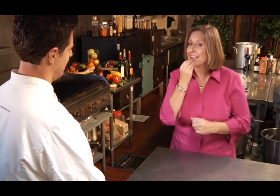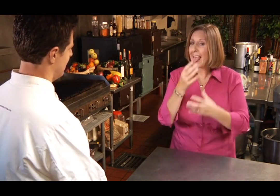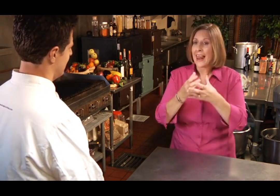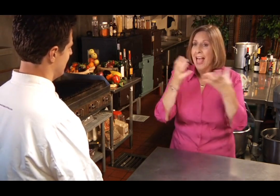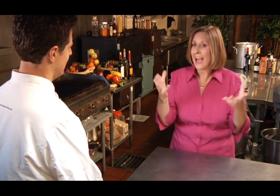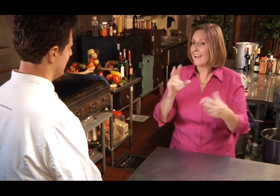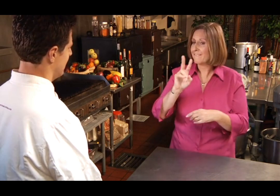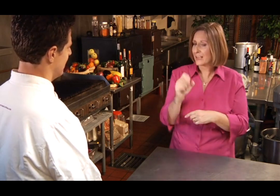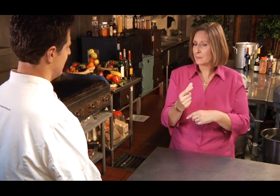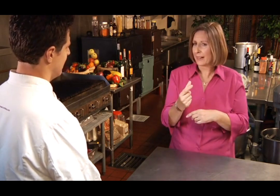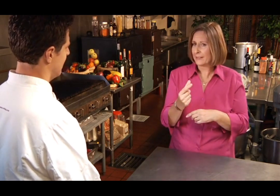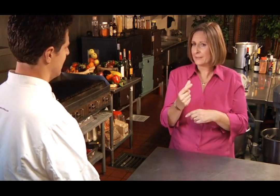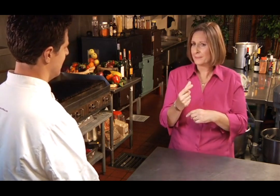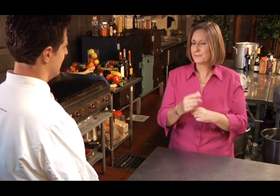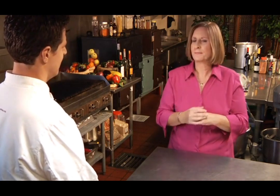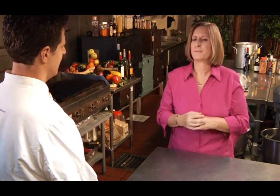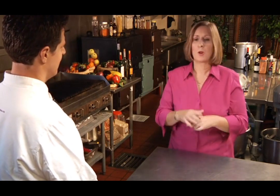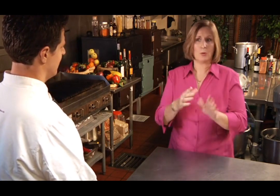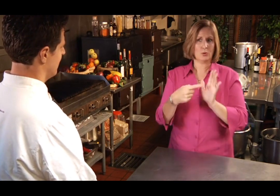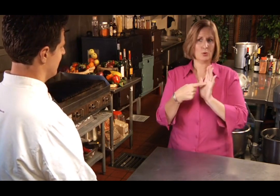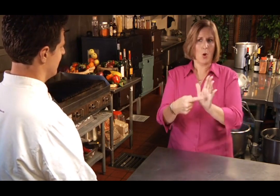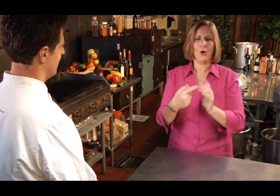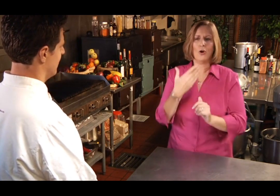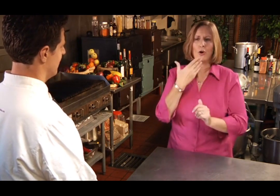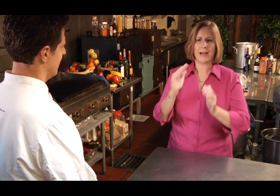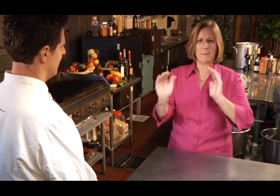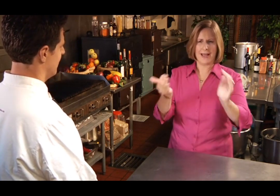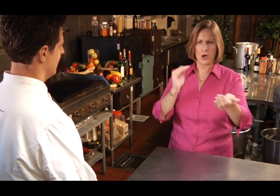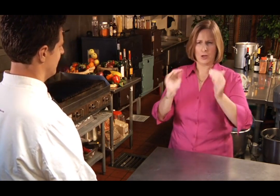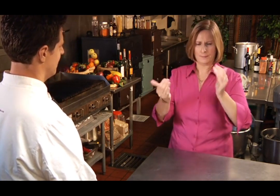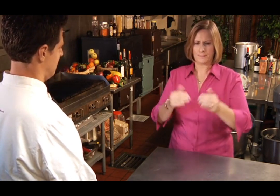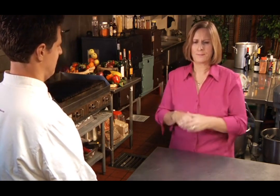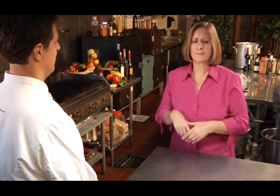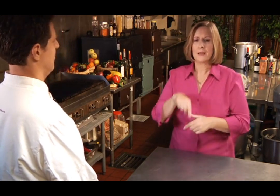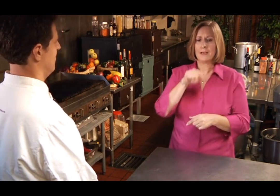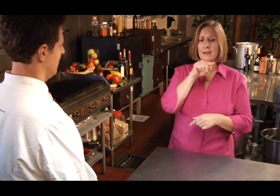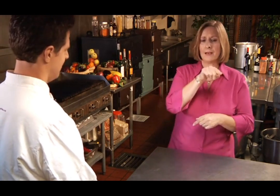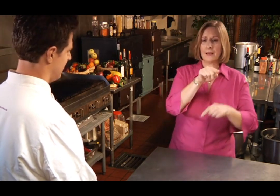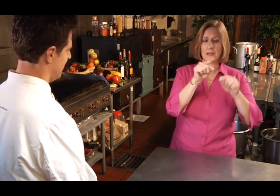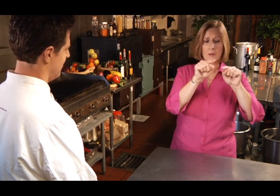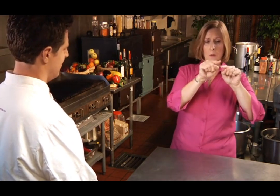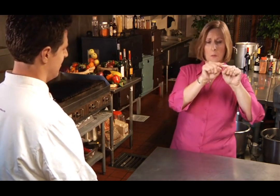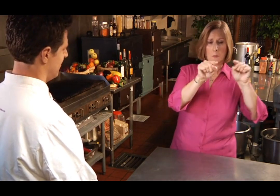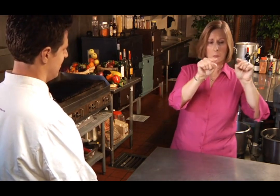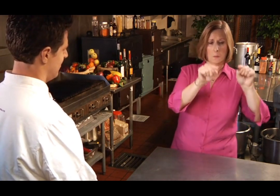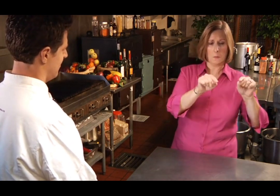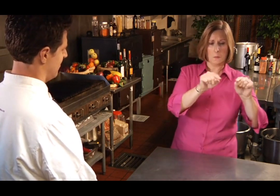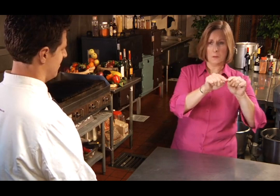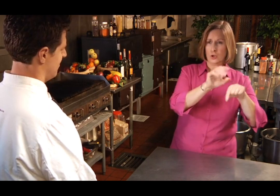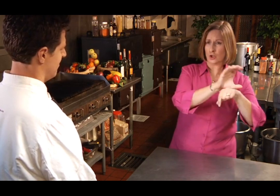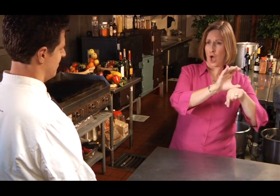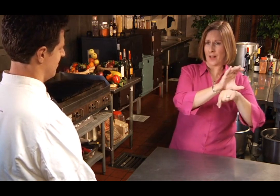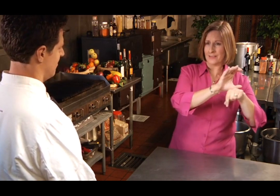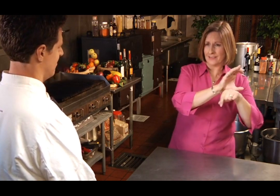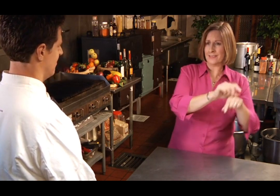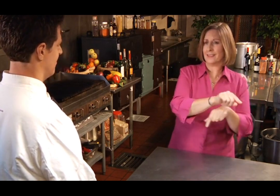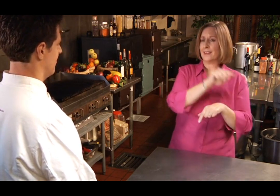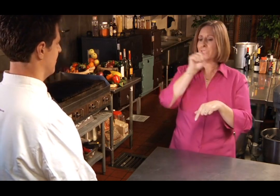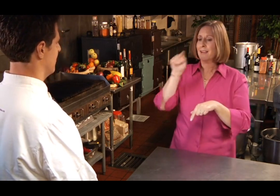eat lots of vegetables. Here's a good comparison for you. One very small square of chocolate has the same calories